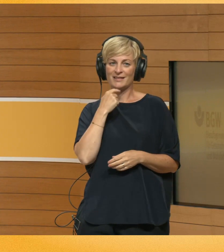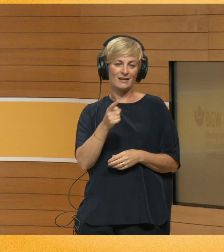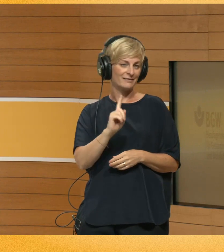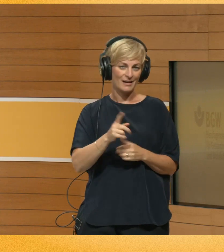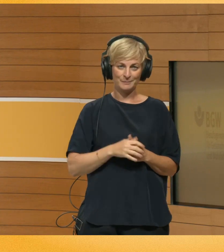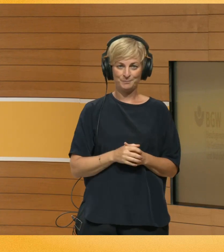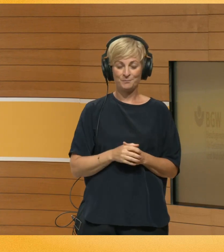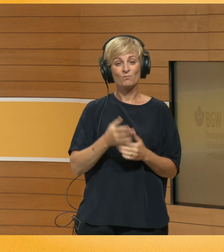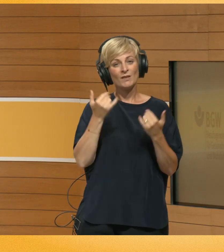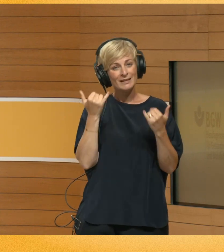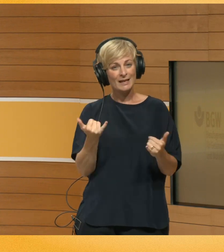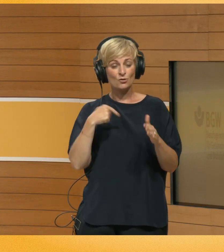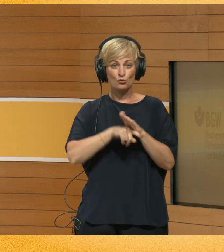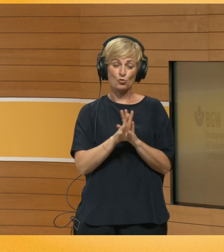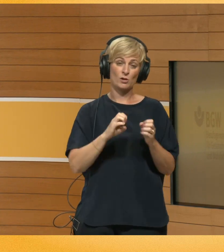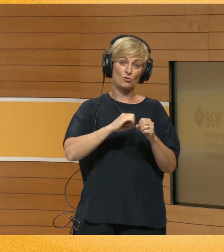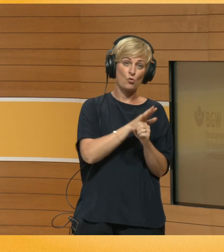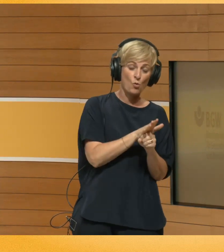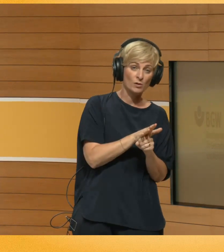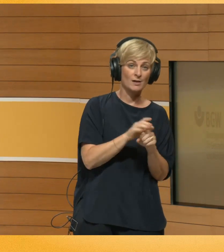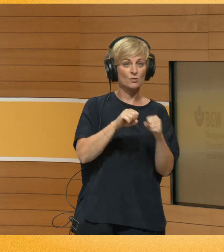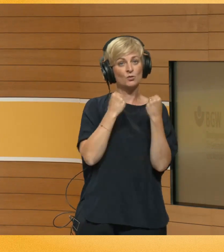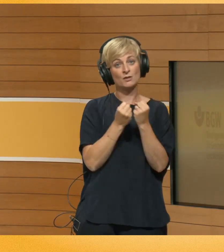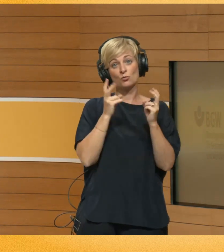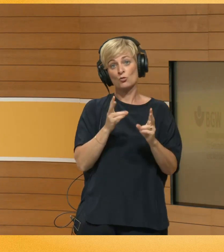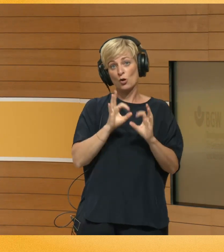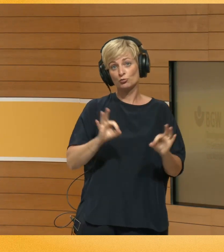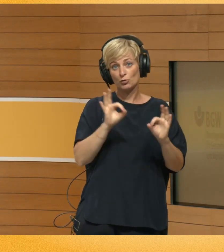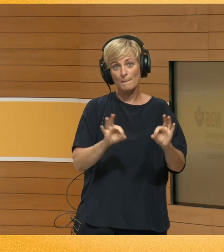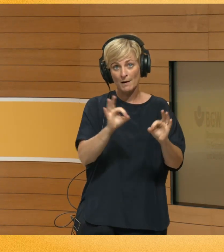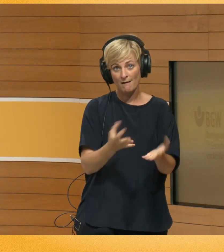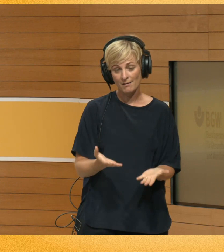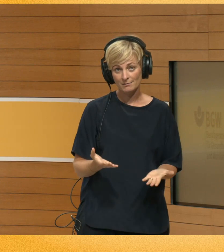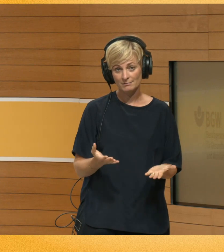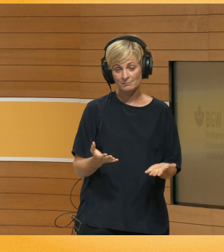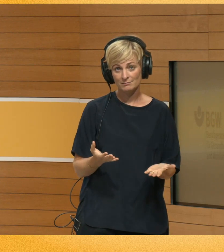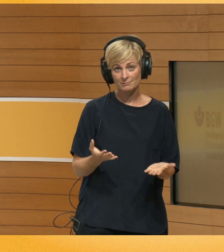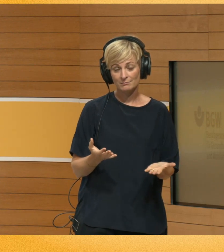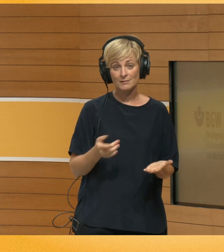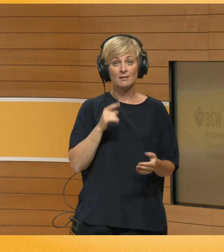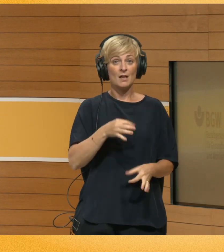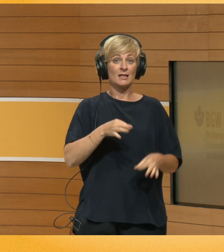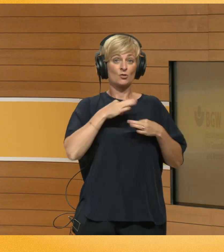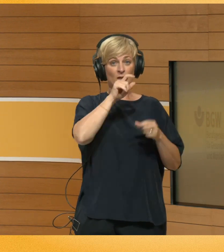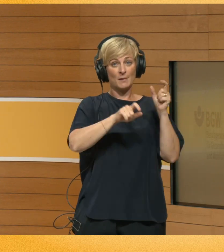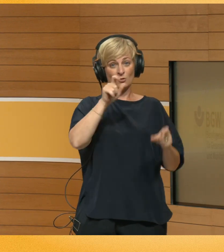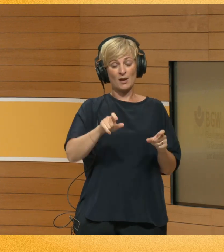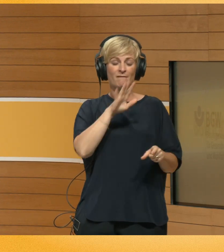healthcare professionals. We face huge challenges as we move forward in terms of pressure on the